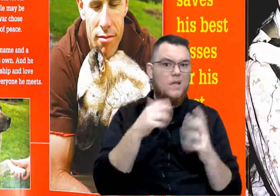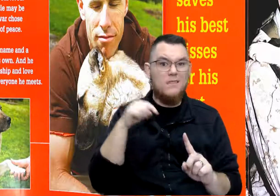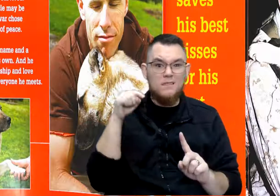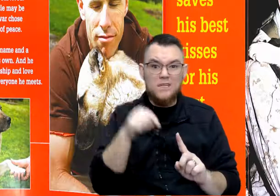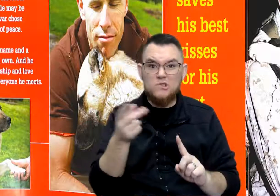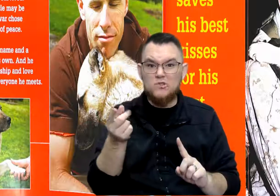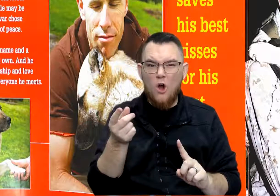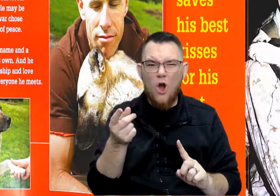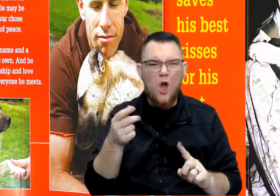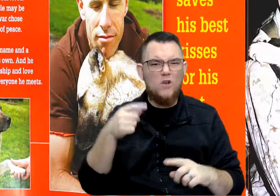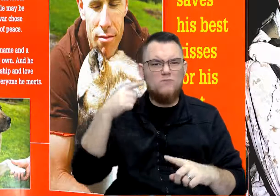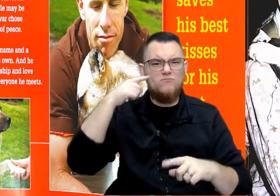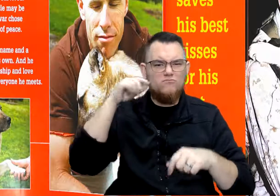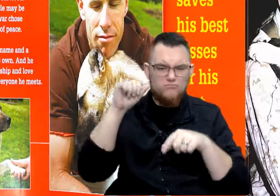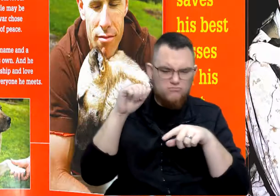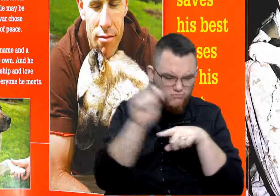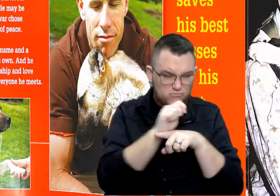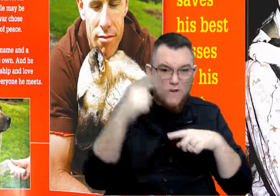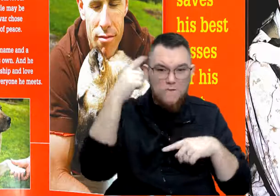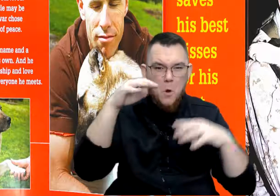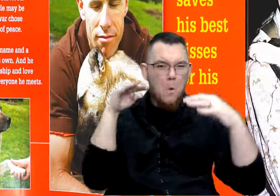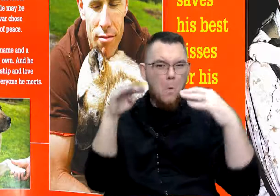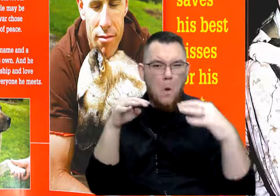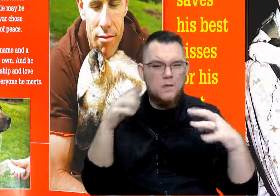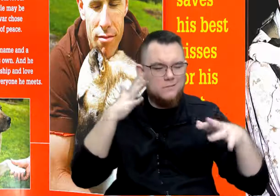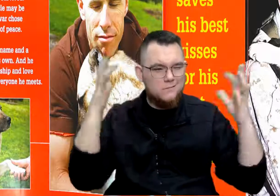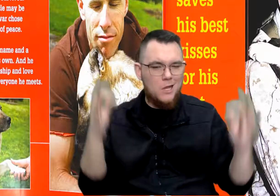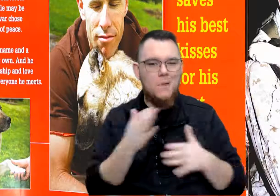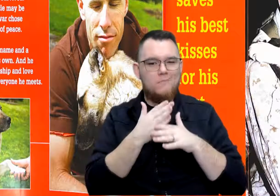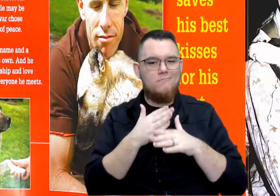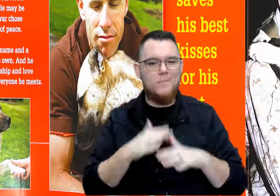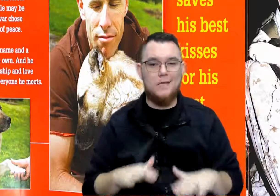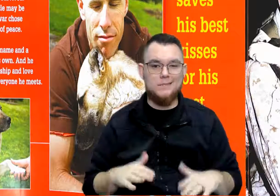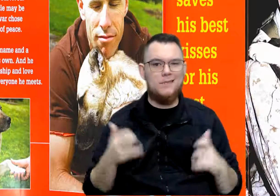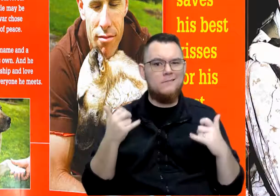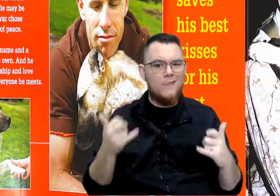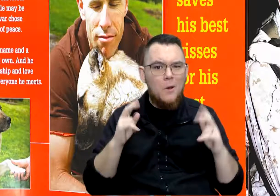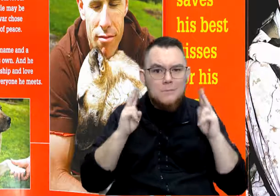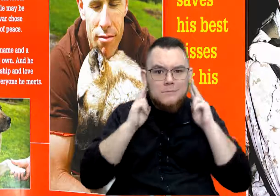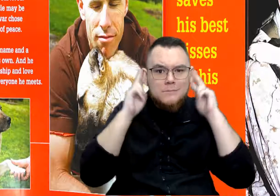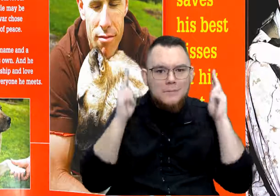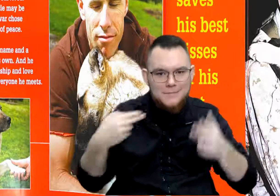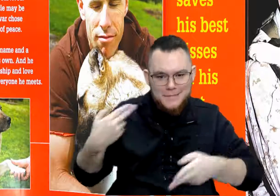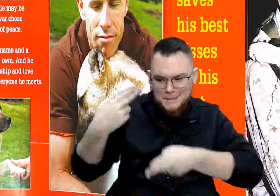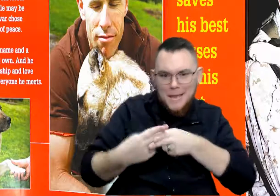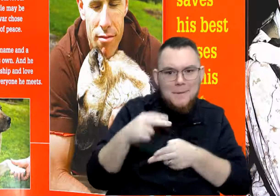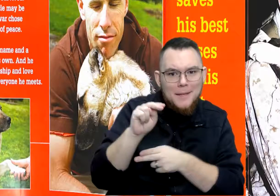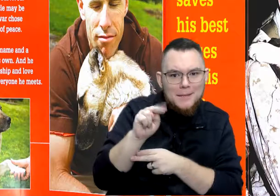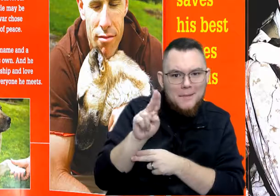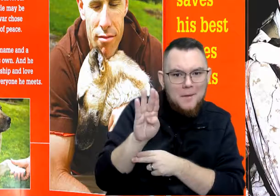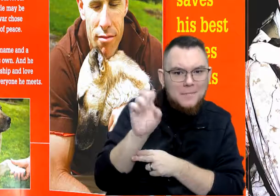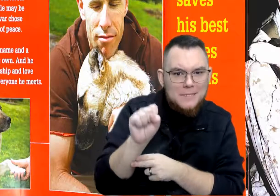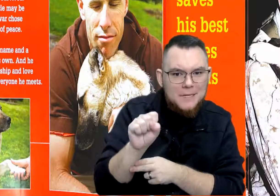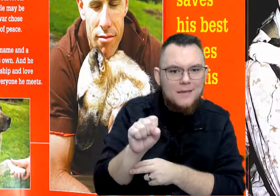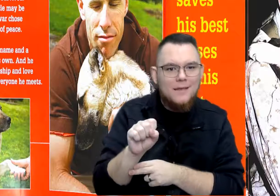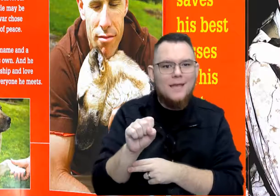a dog of peace. Now, Nubs has a name and a person to call his own, and he shares the friendship and